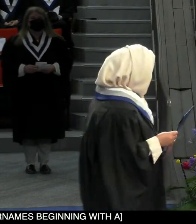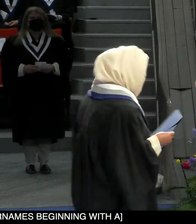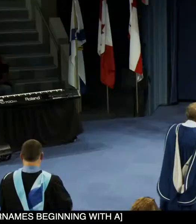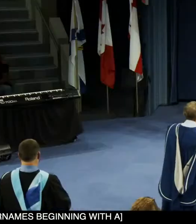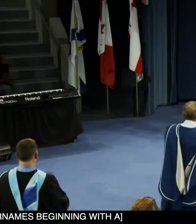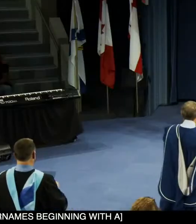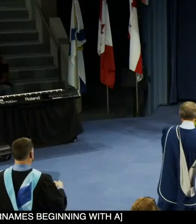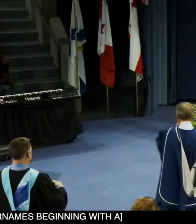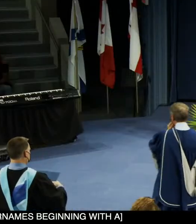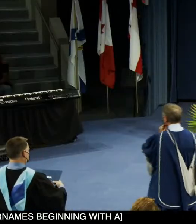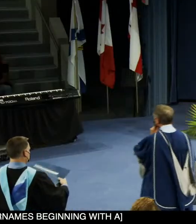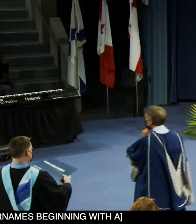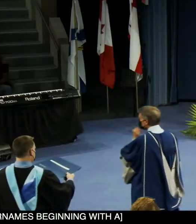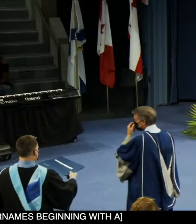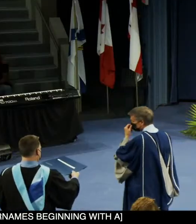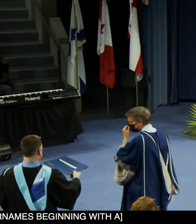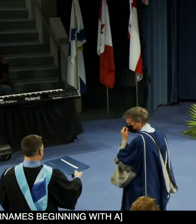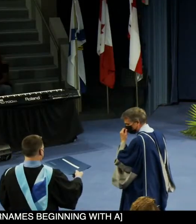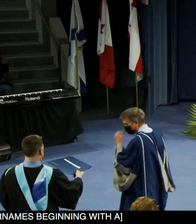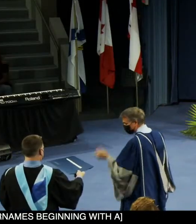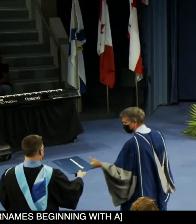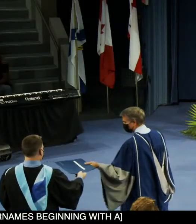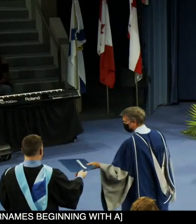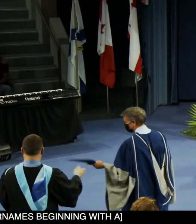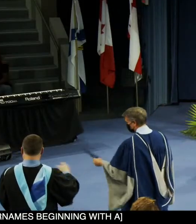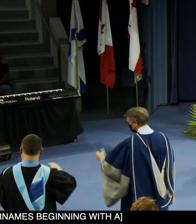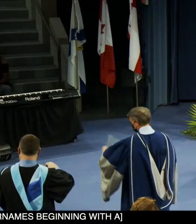Corinne Austin Sturgeon.